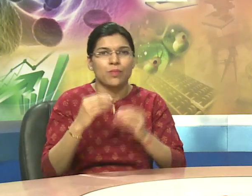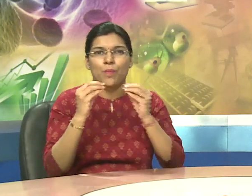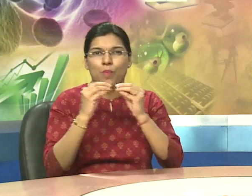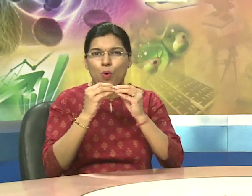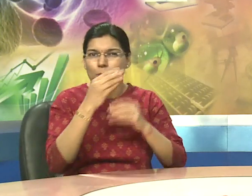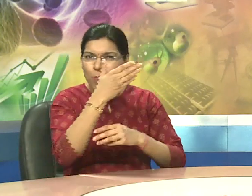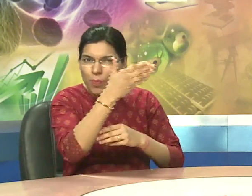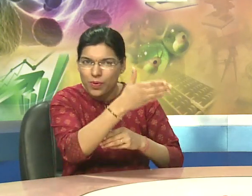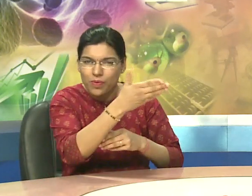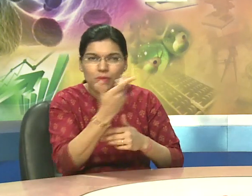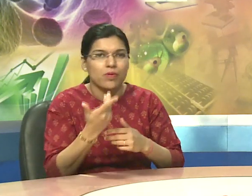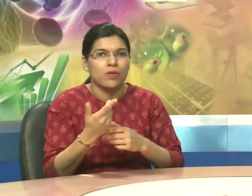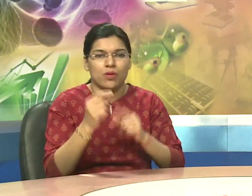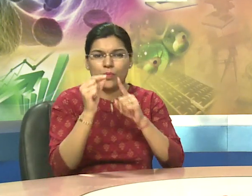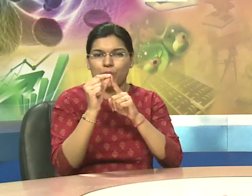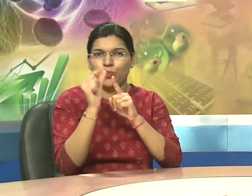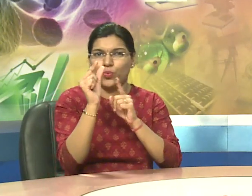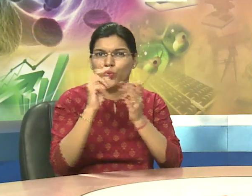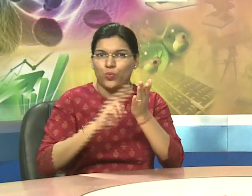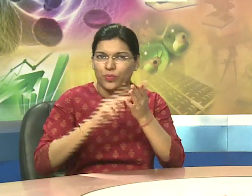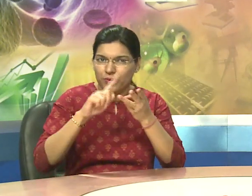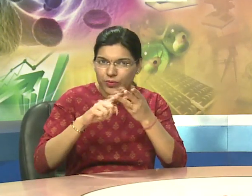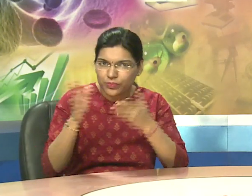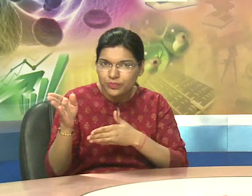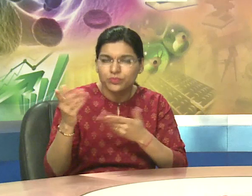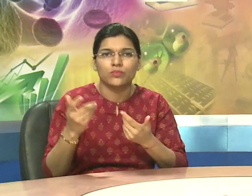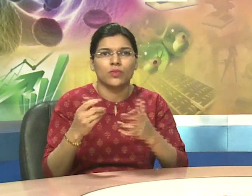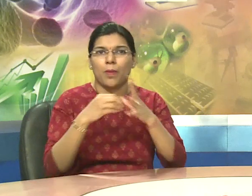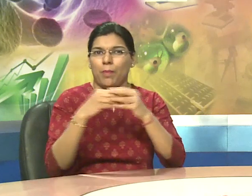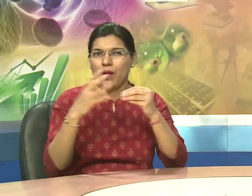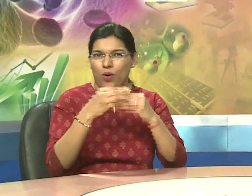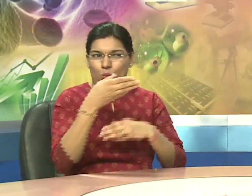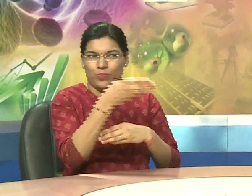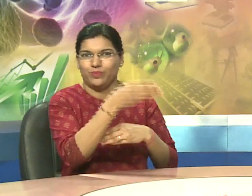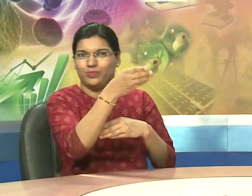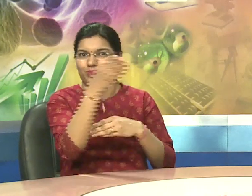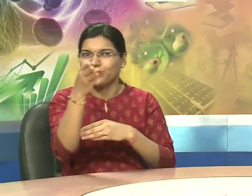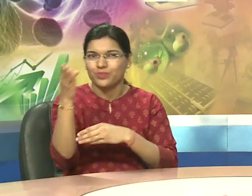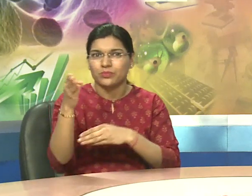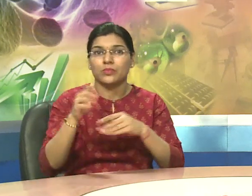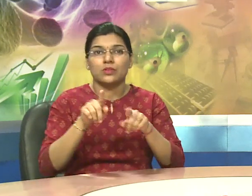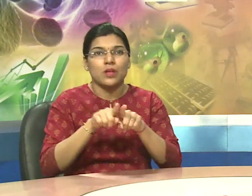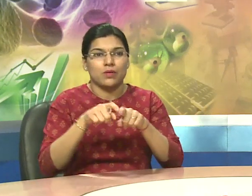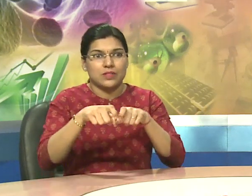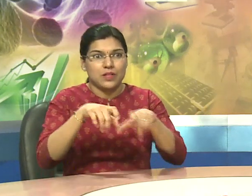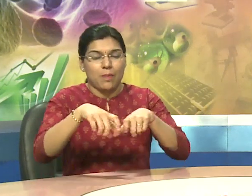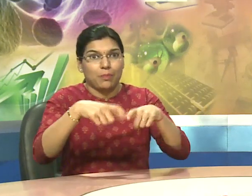which means cities which are big. For example, Delhi, Pune, Bangalore,